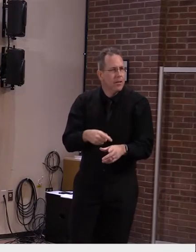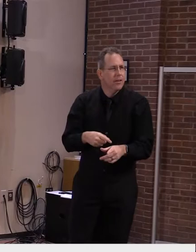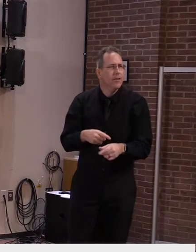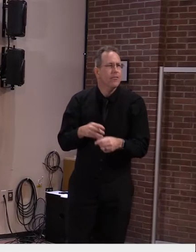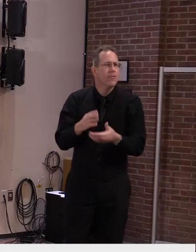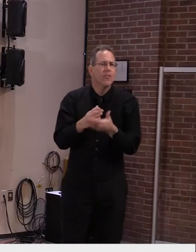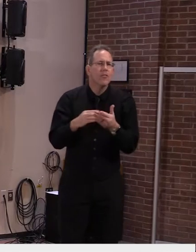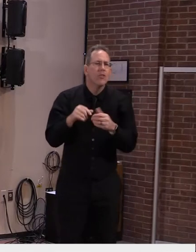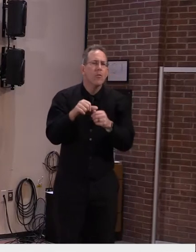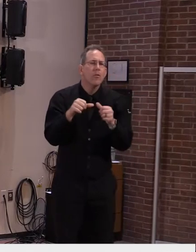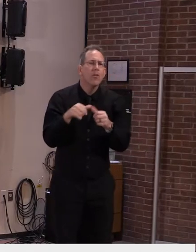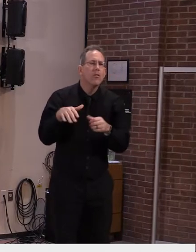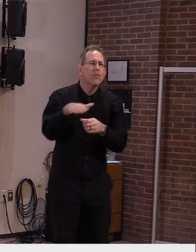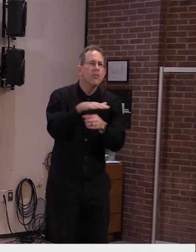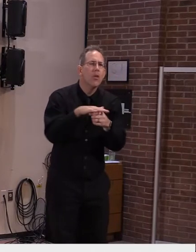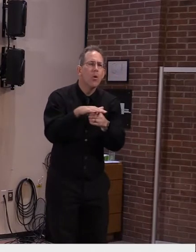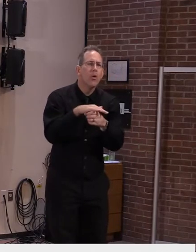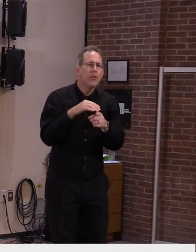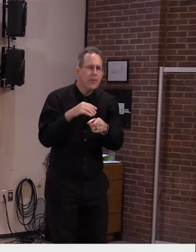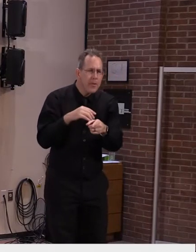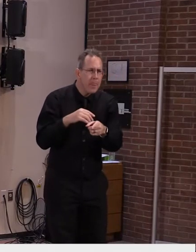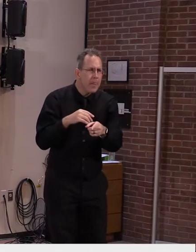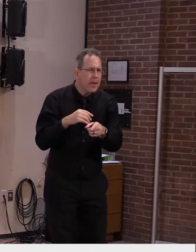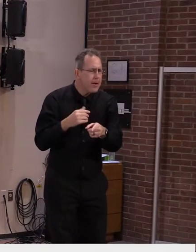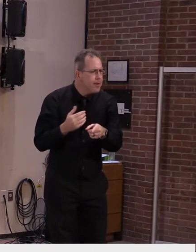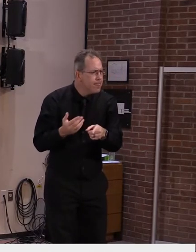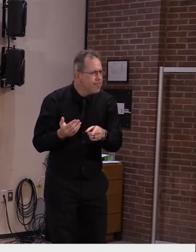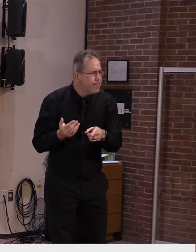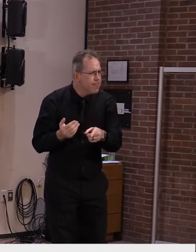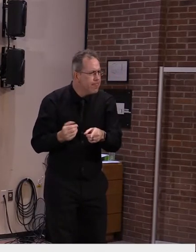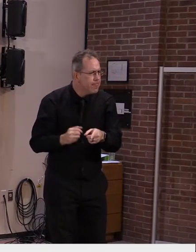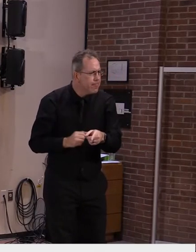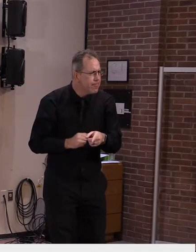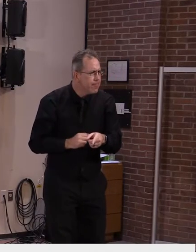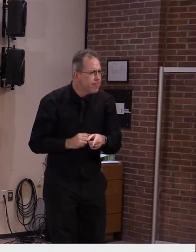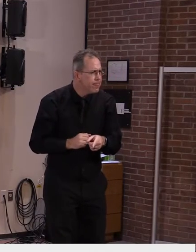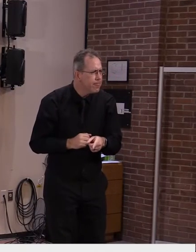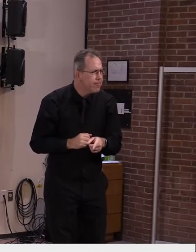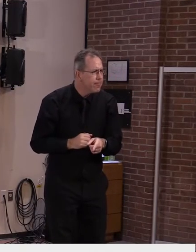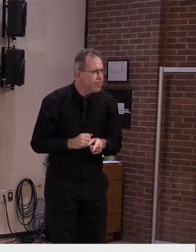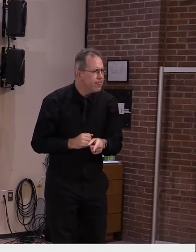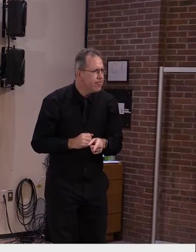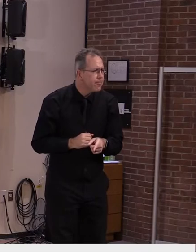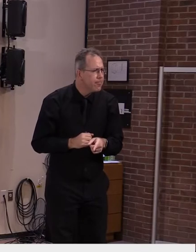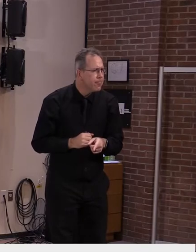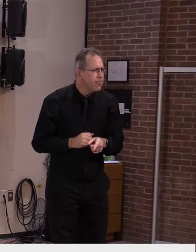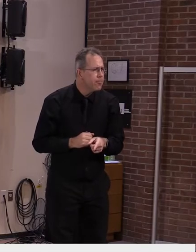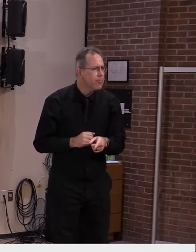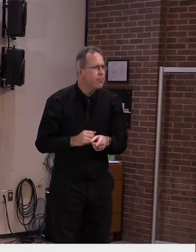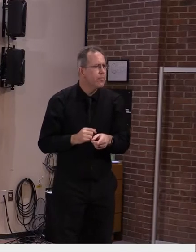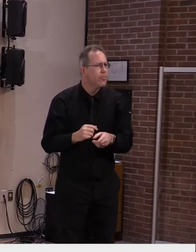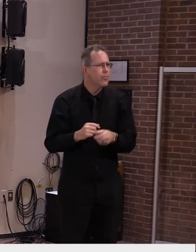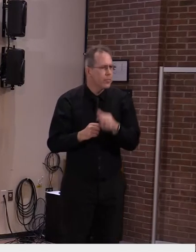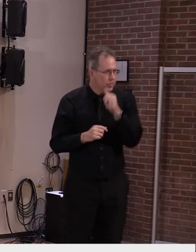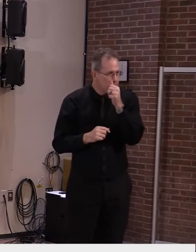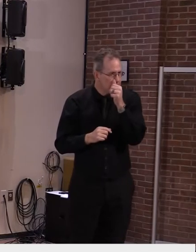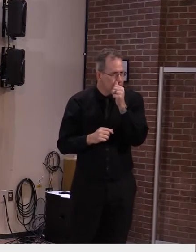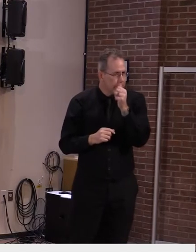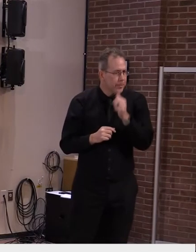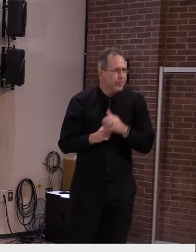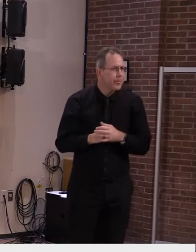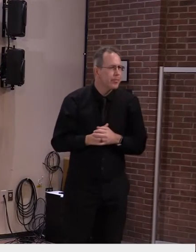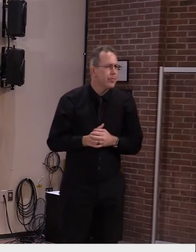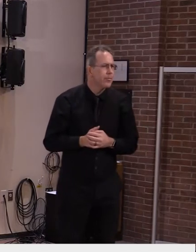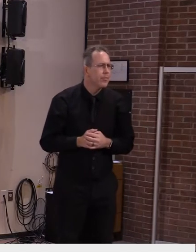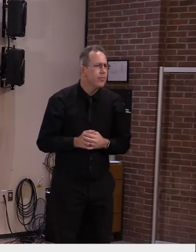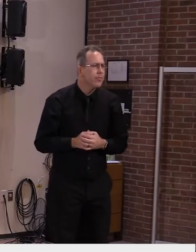are willing to administer the same type of a program that was held here last weekend, where testing was available Saturdays and Sundays